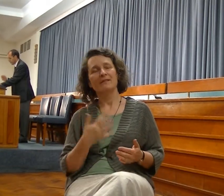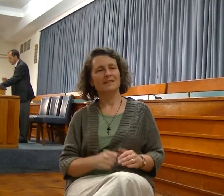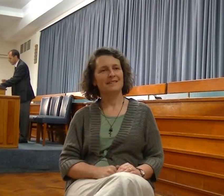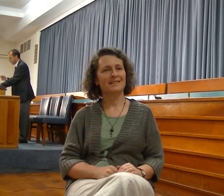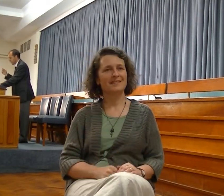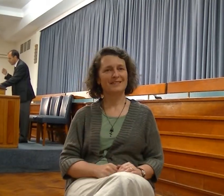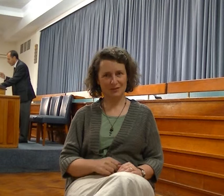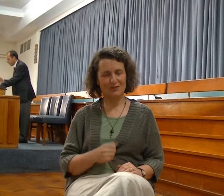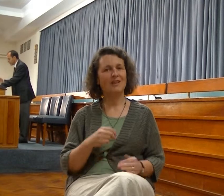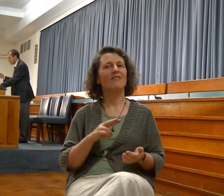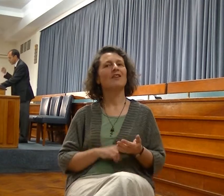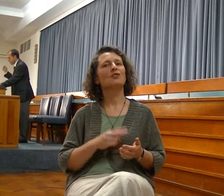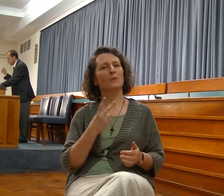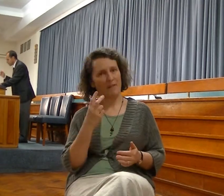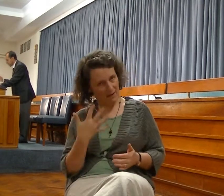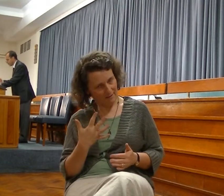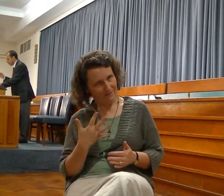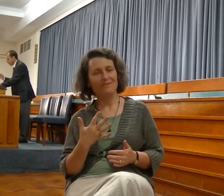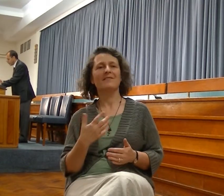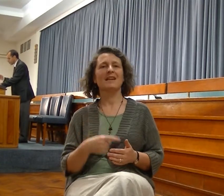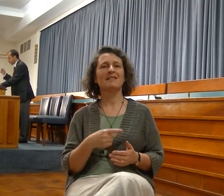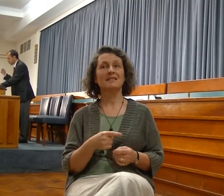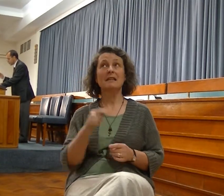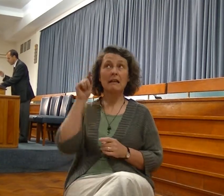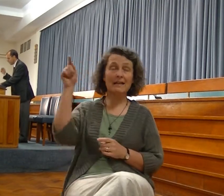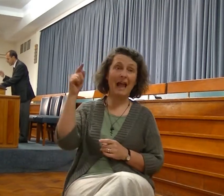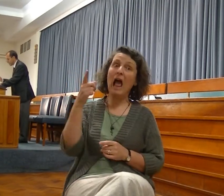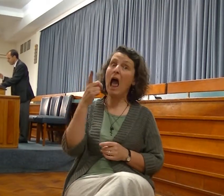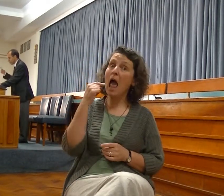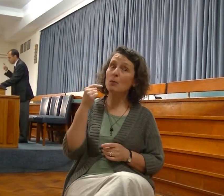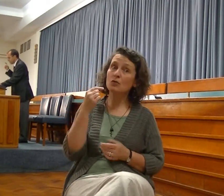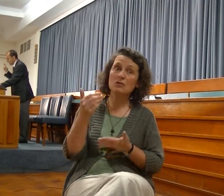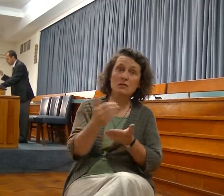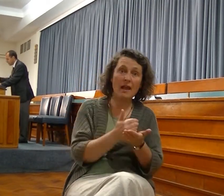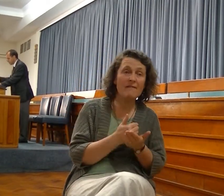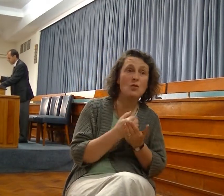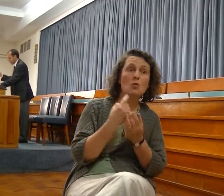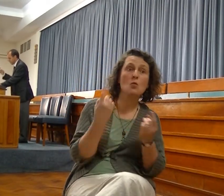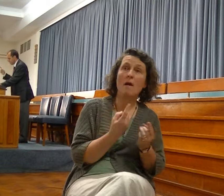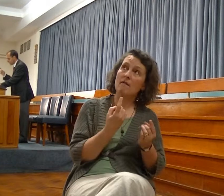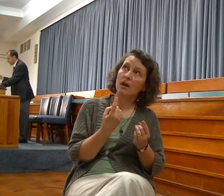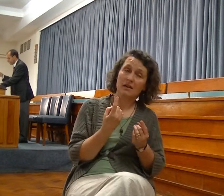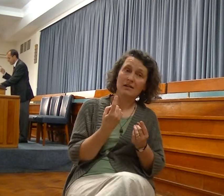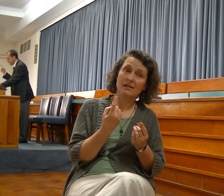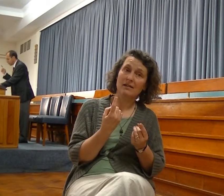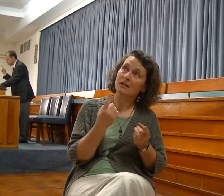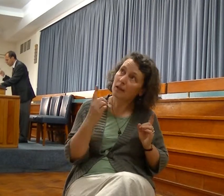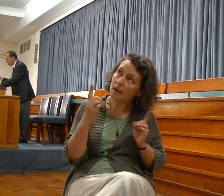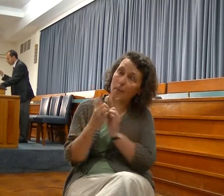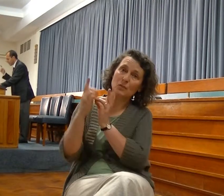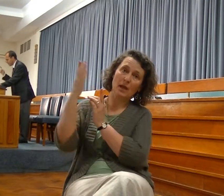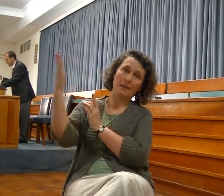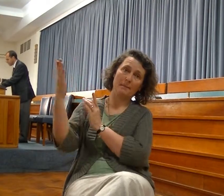Wherefore, Hebrews 7, verse 25, wherefore he is able also to save them to the uttermost